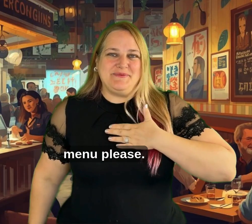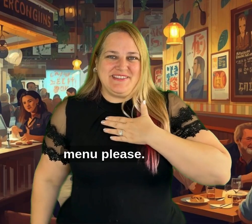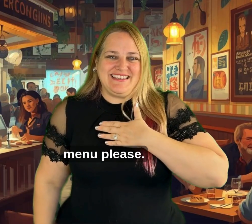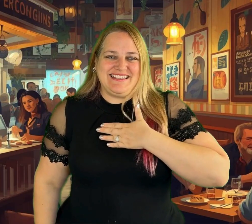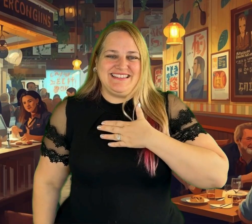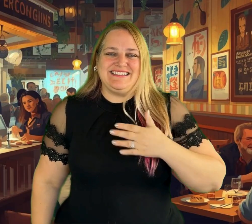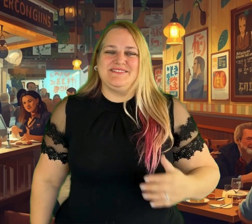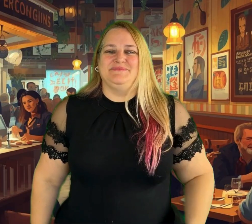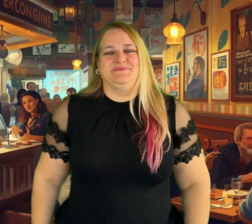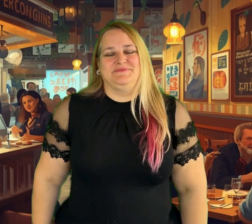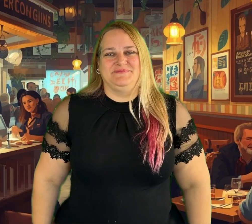please.